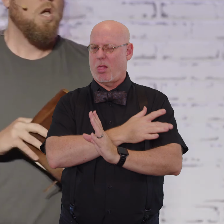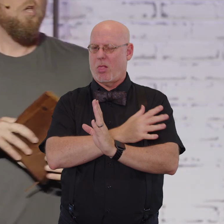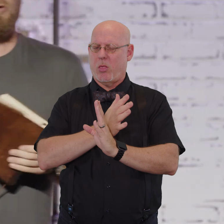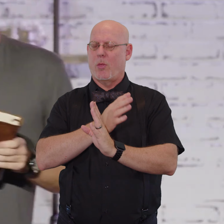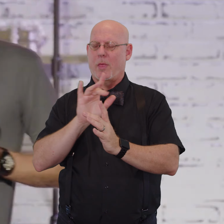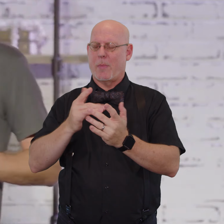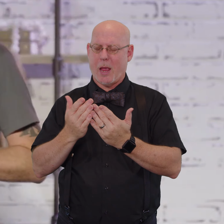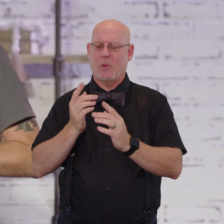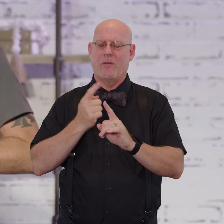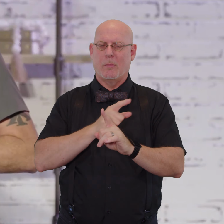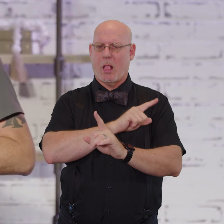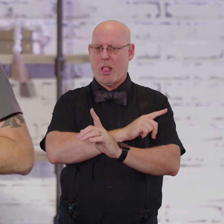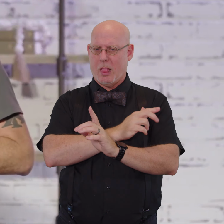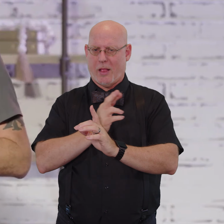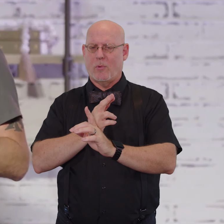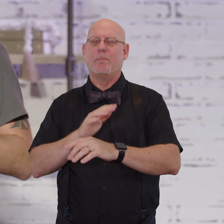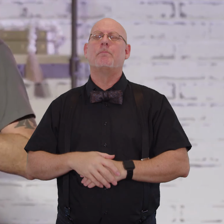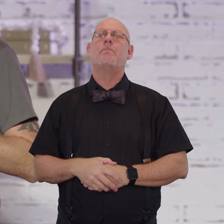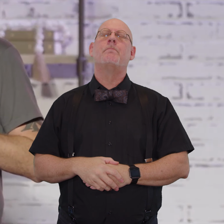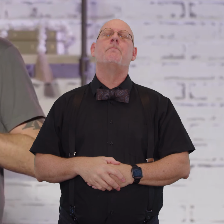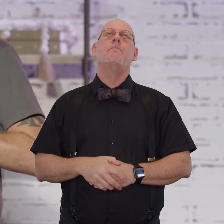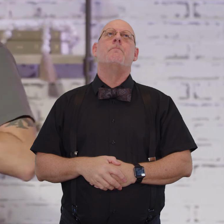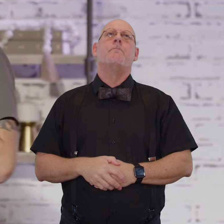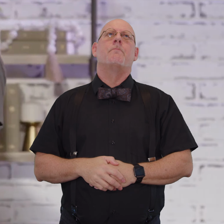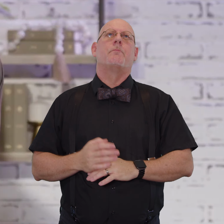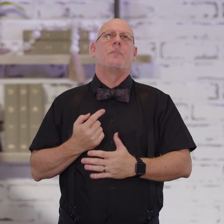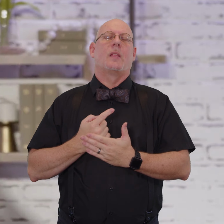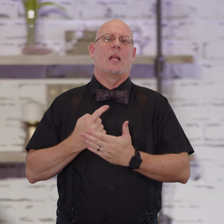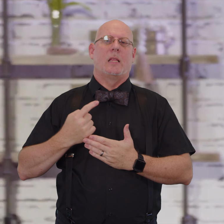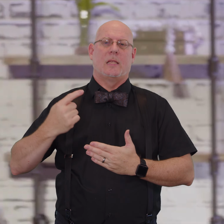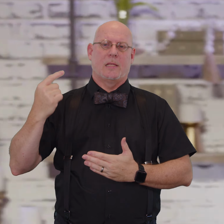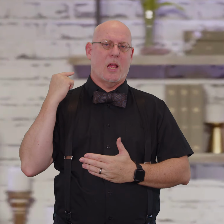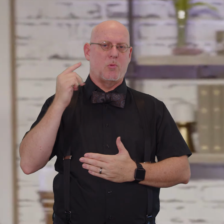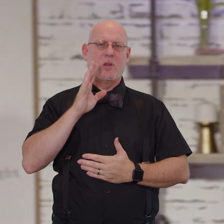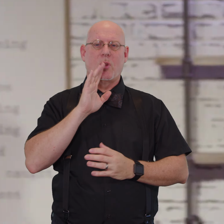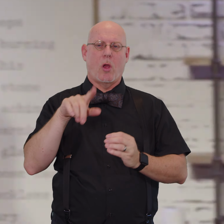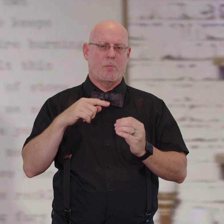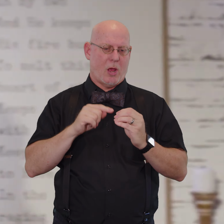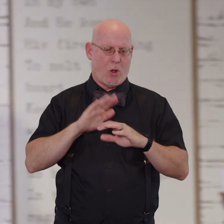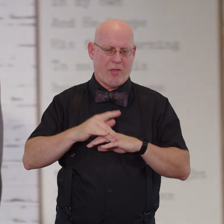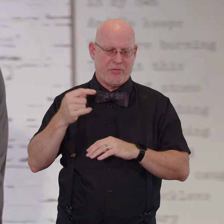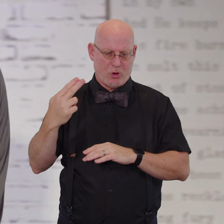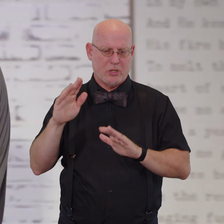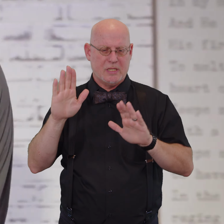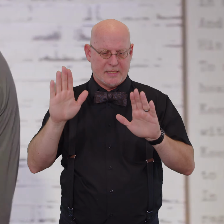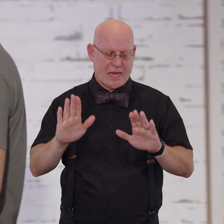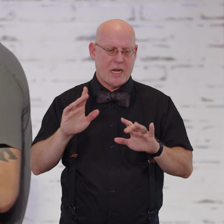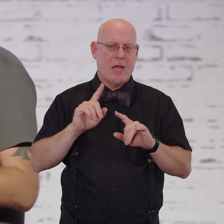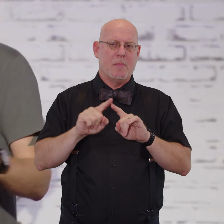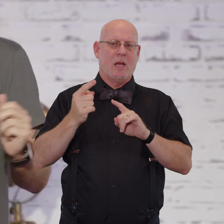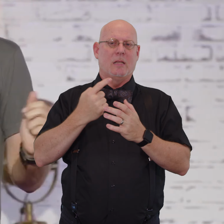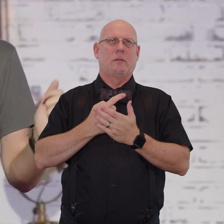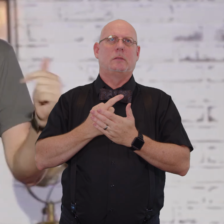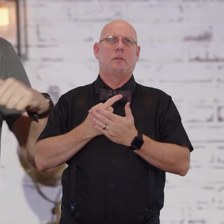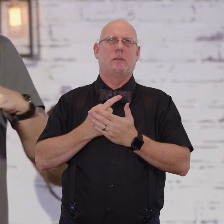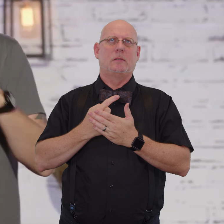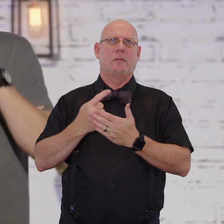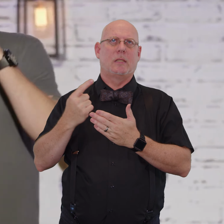through the Bible from left to right. Last week, I talked about it on Thursday and Sunday, but